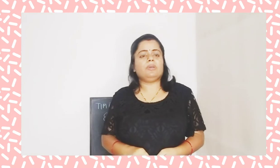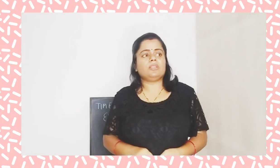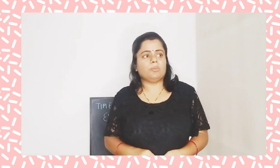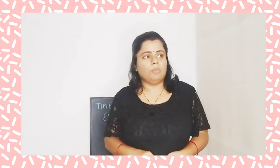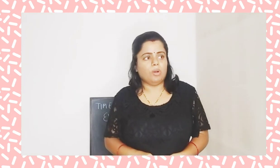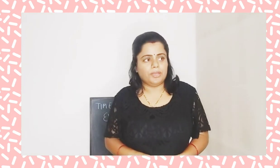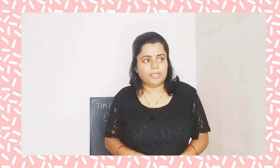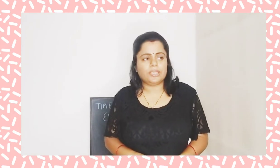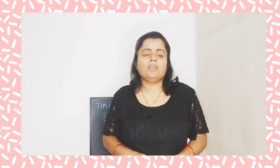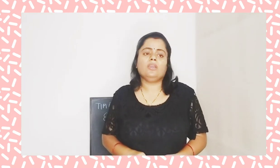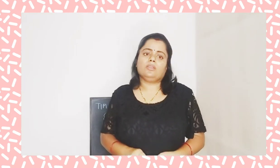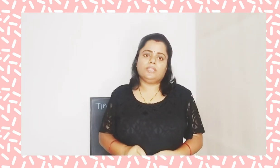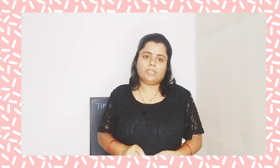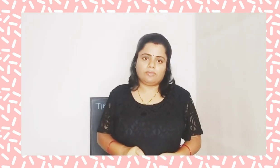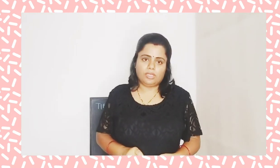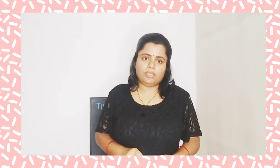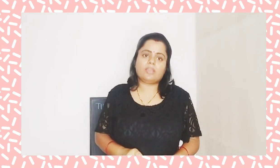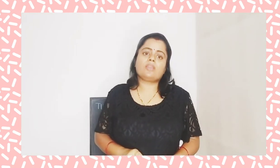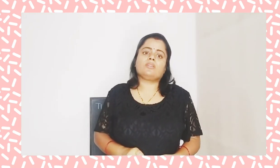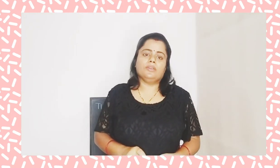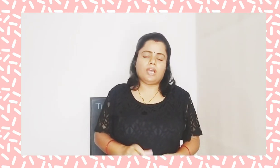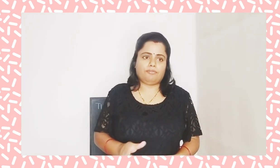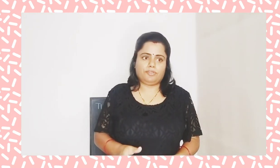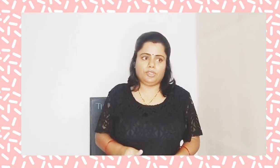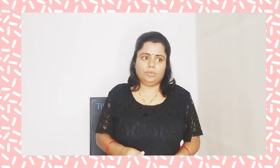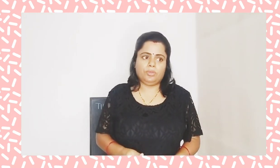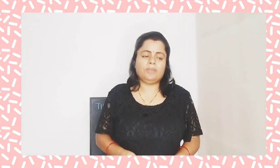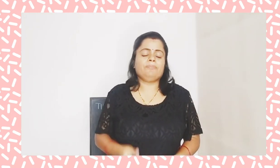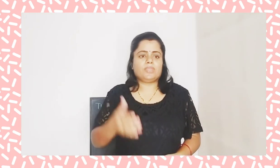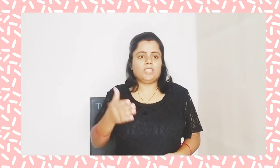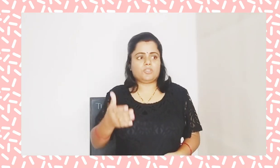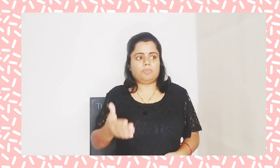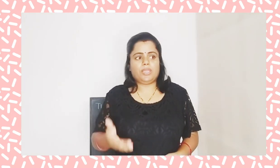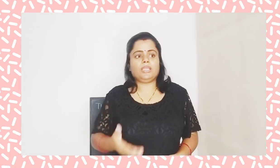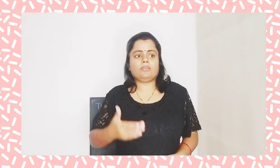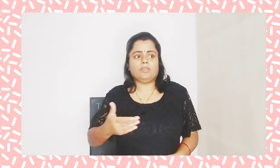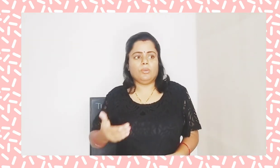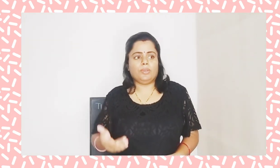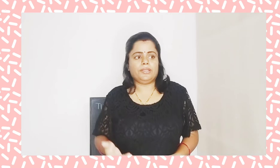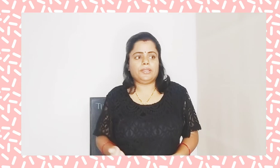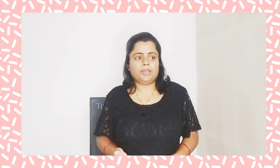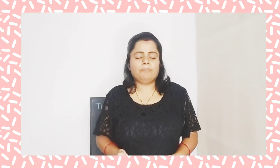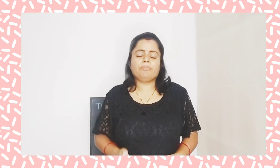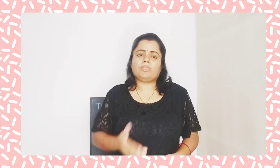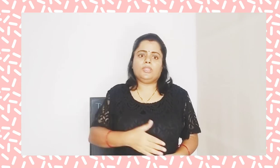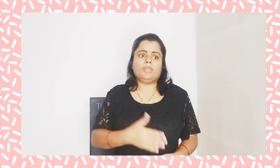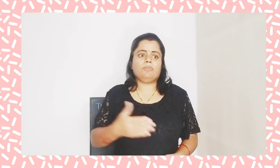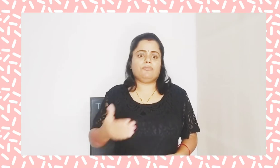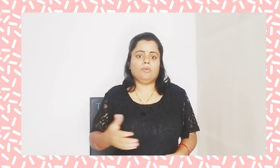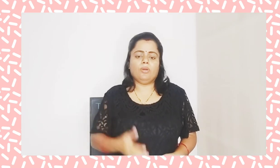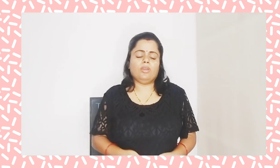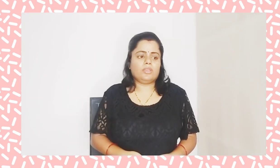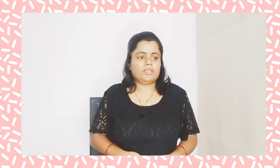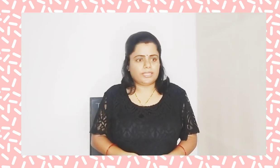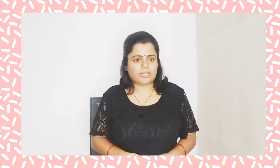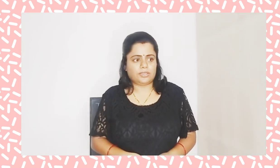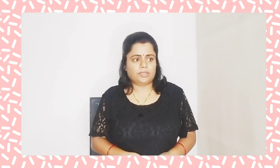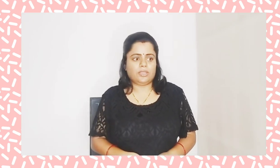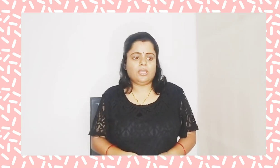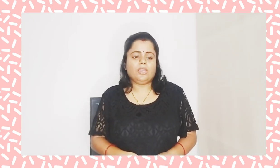the morning, the evening, the afternoon, the spring, the winter, the day before, yesterday,